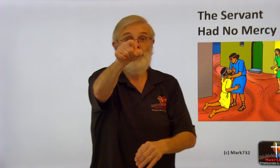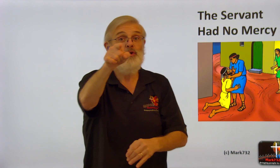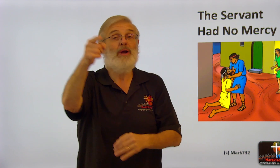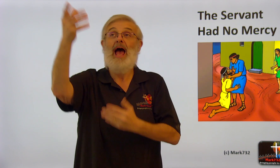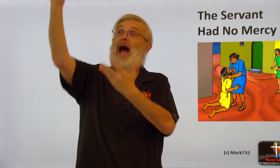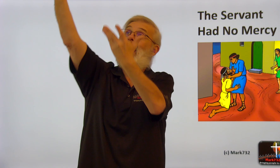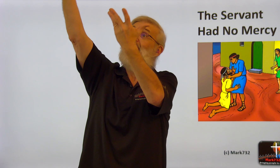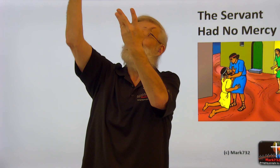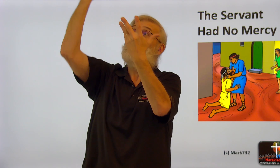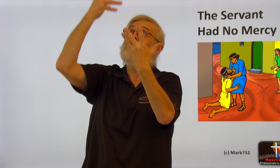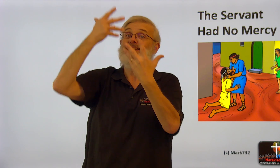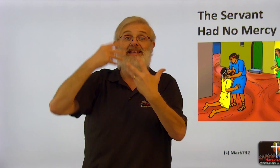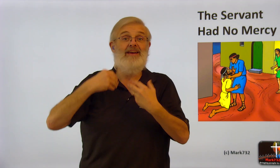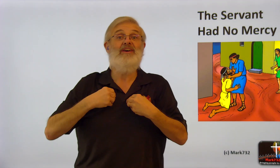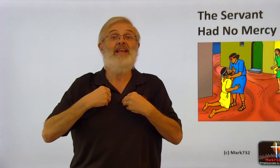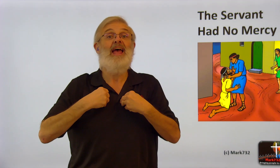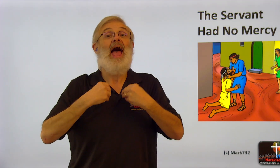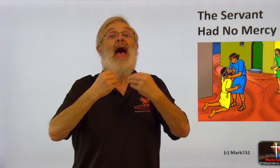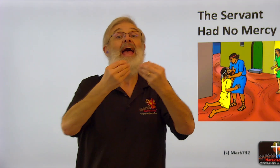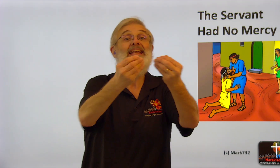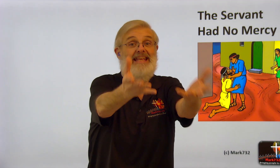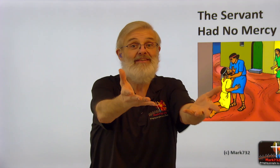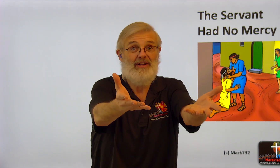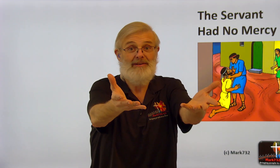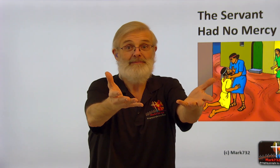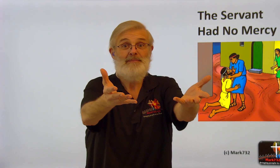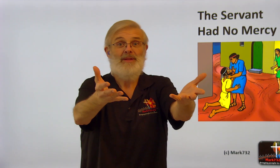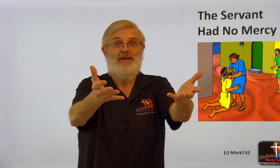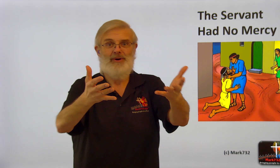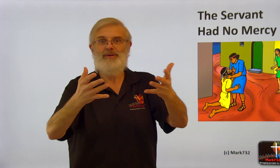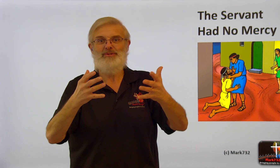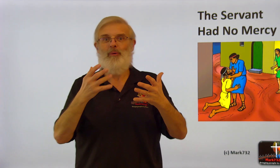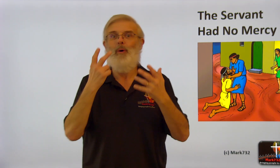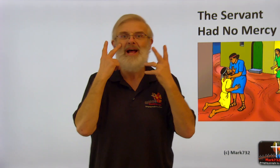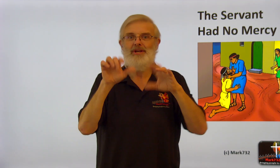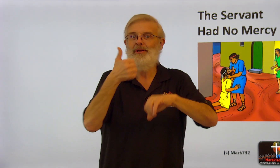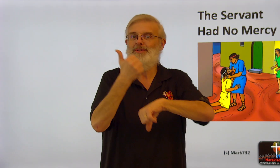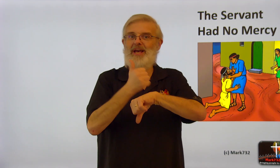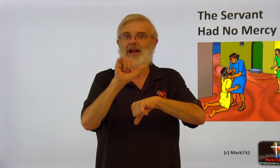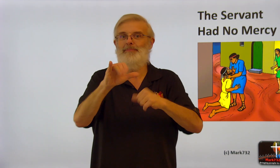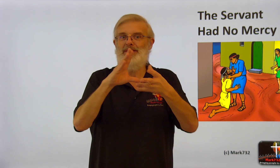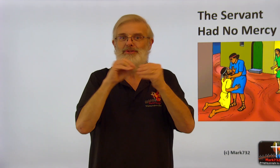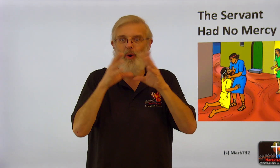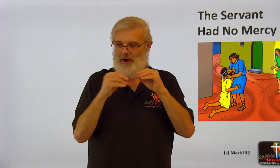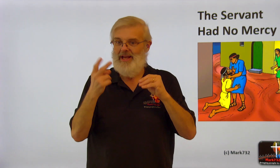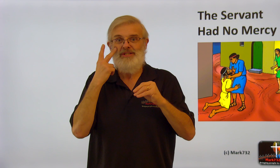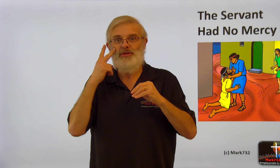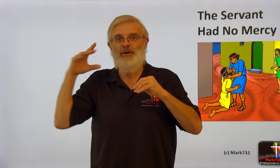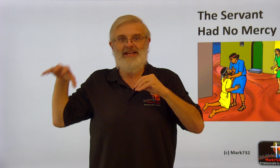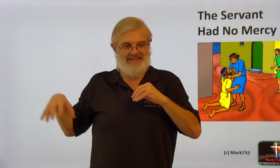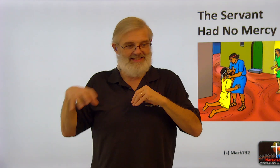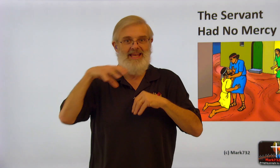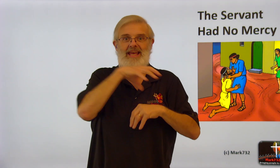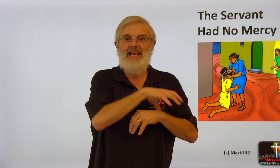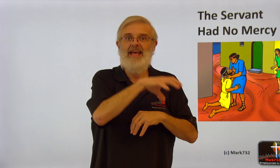and I, it's given and given. So watch how you set up this story so you can see